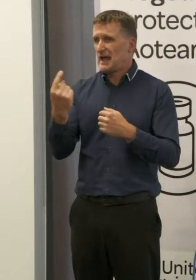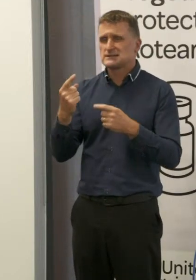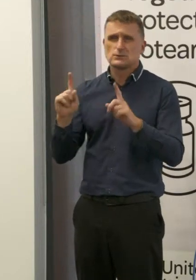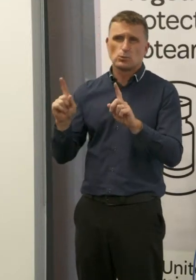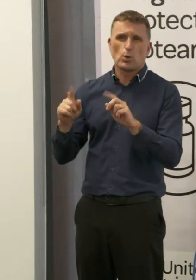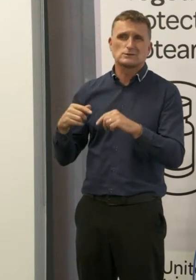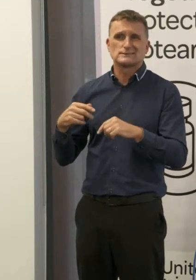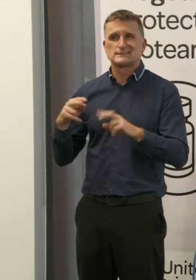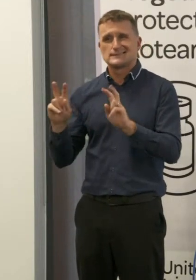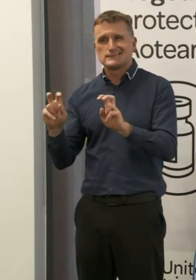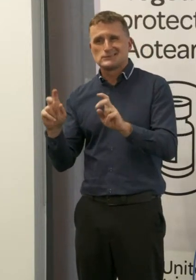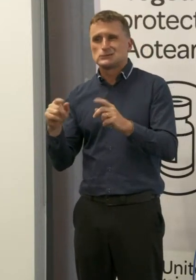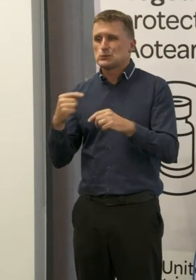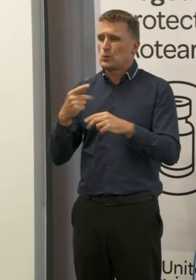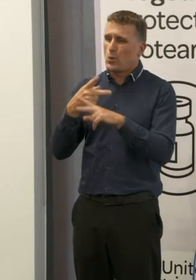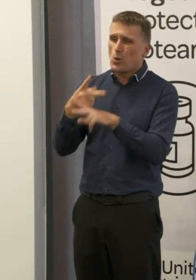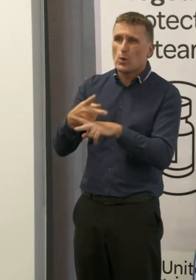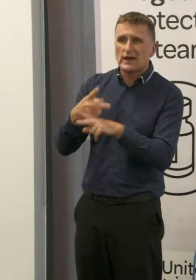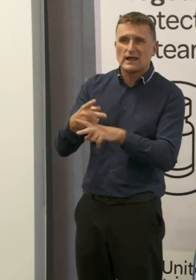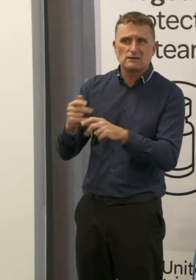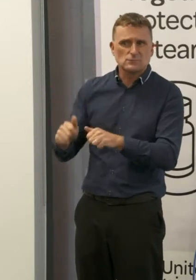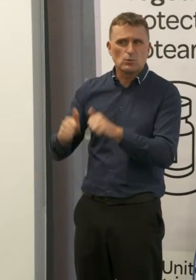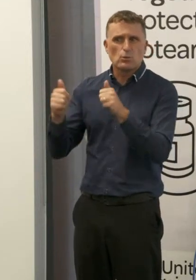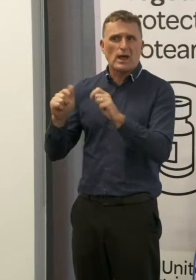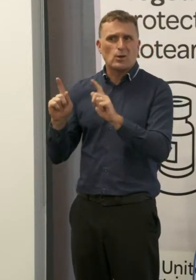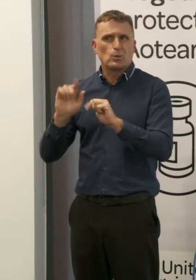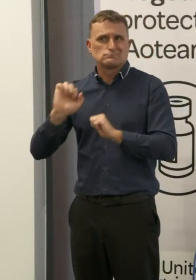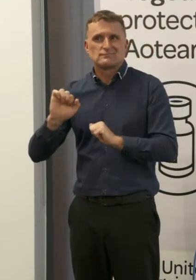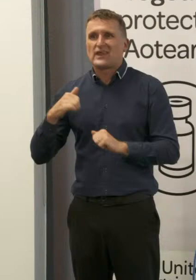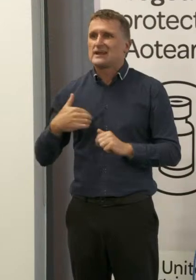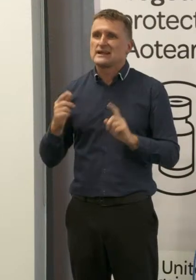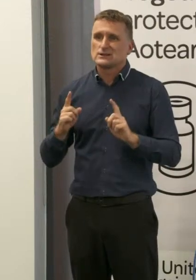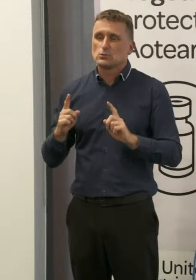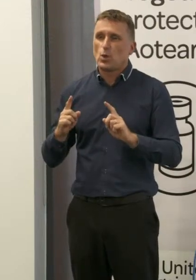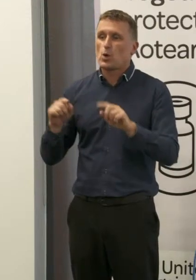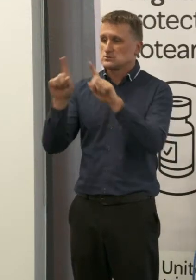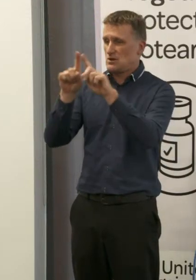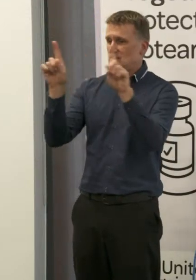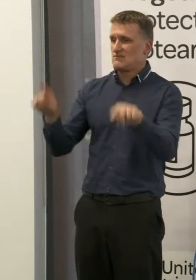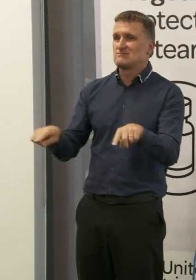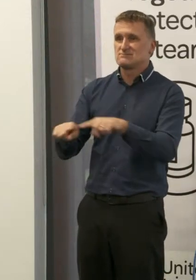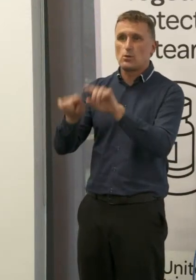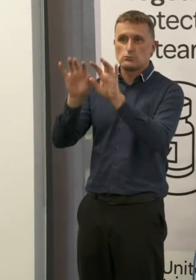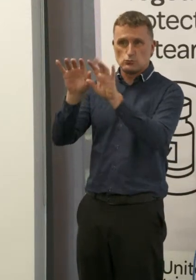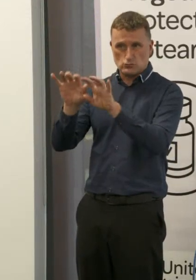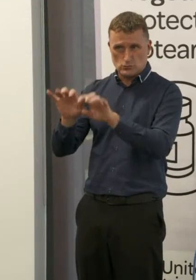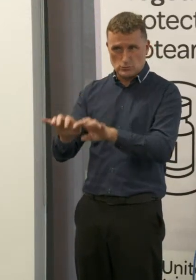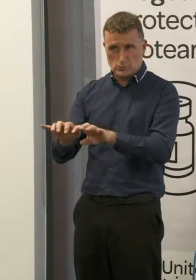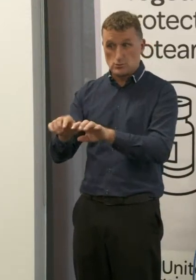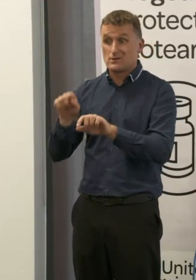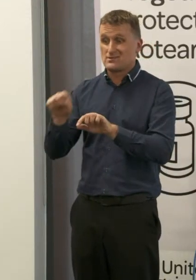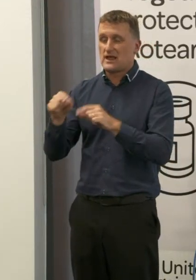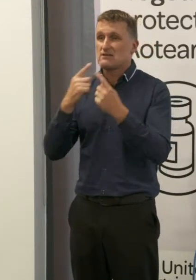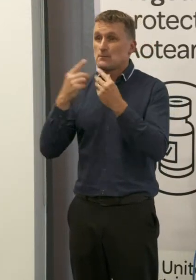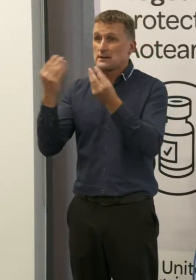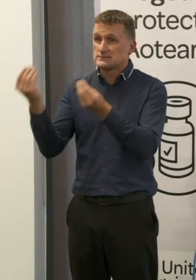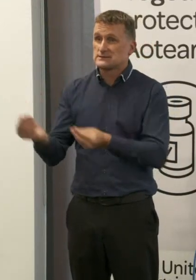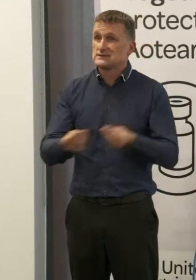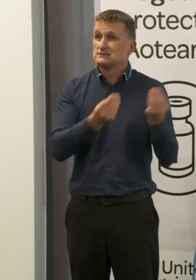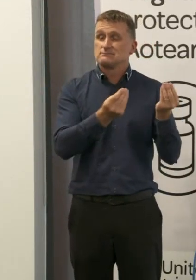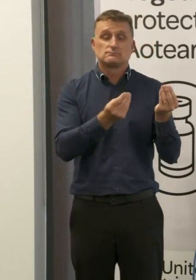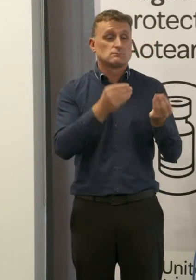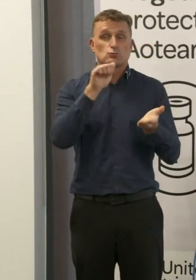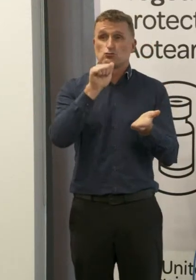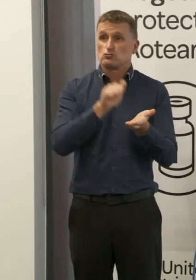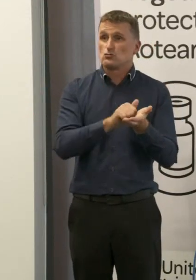their Manaaki welfare needs are. That then gets, all of that information gets pushed out to the appropriate providers so that they